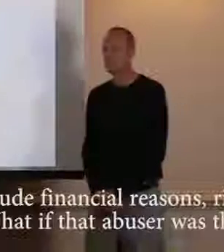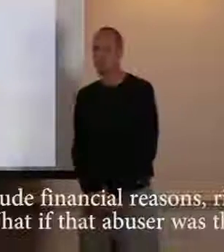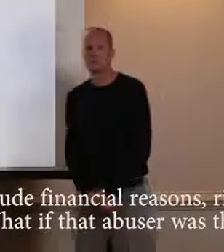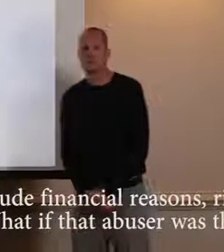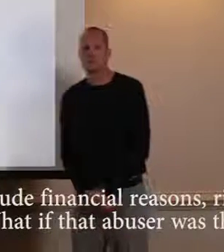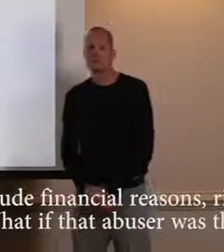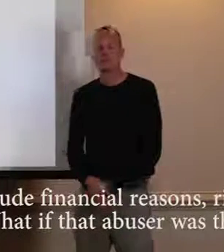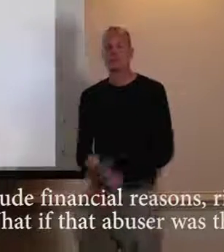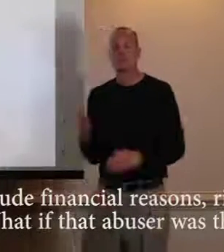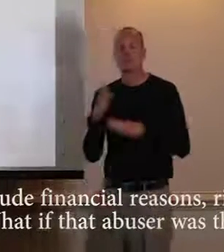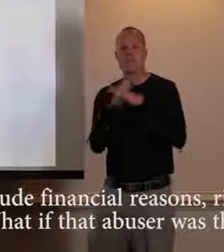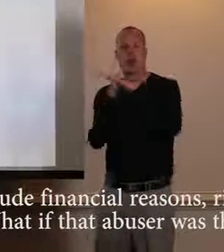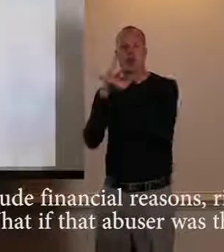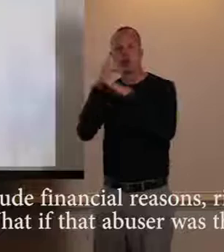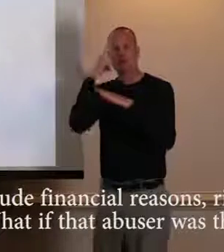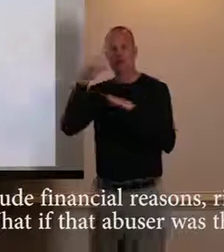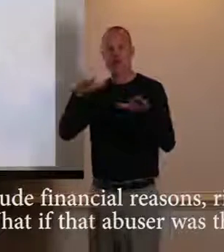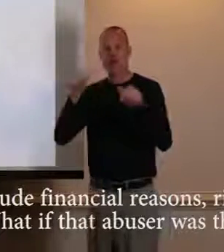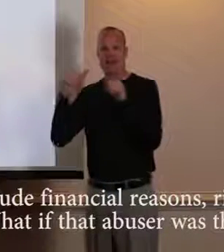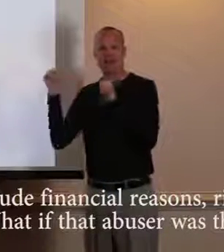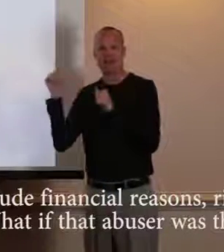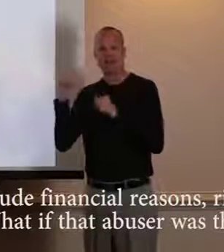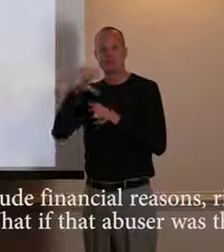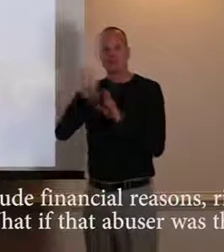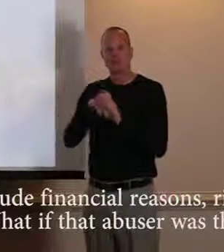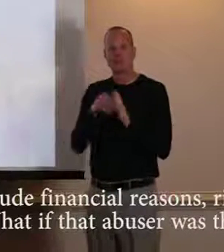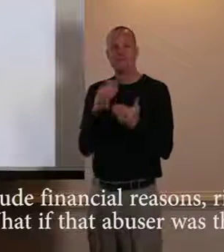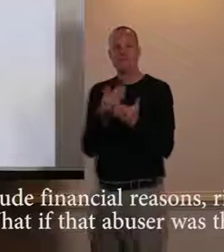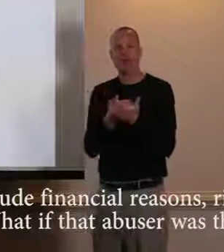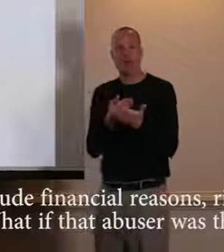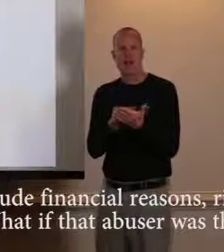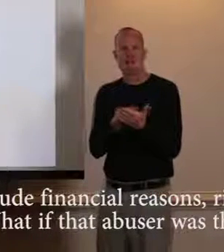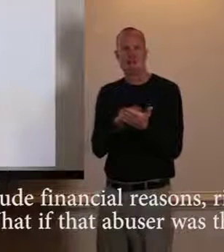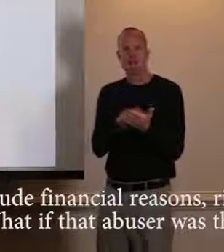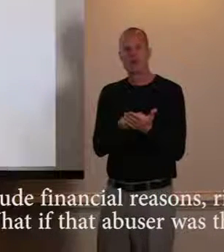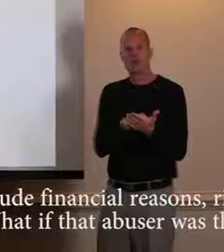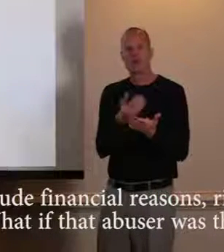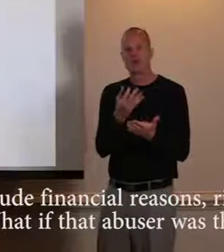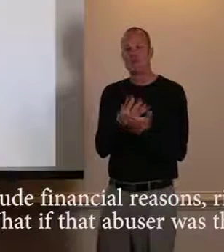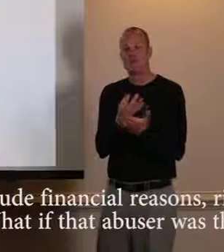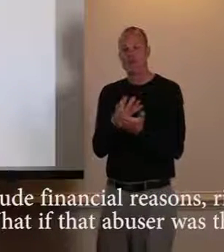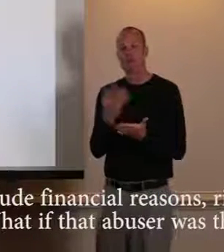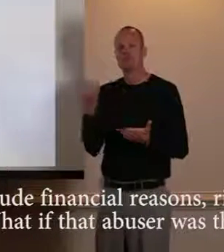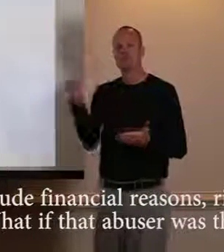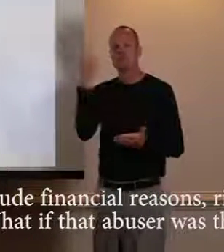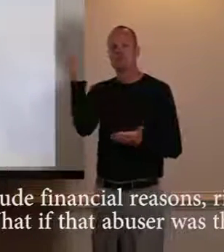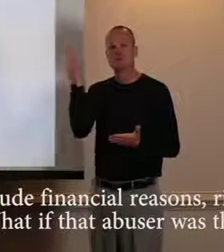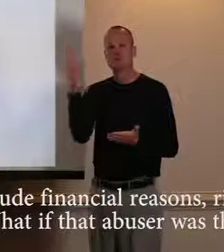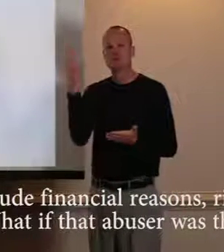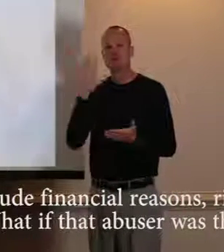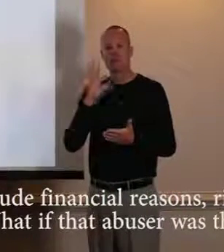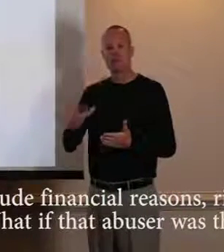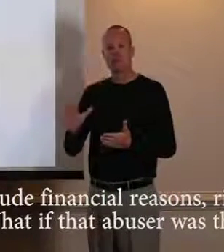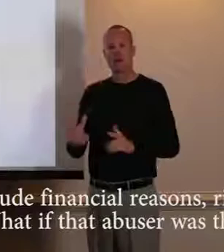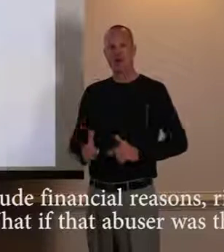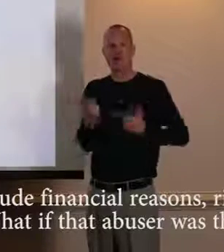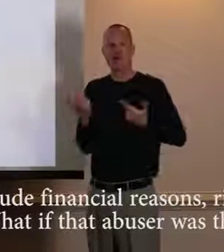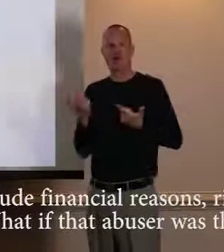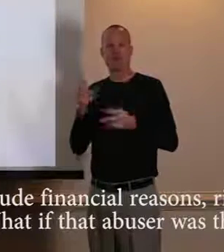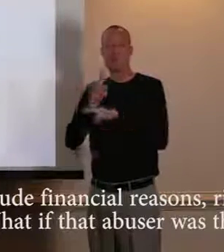More barriers for leaving include financial reasons, right? So their standard of living. What if that abuser was